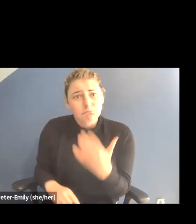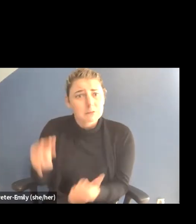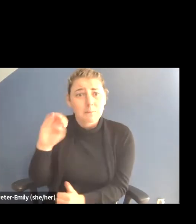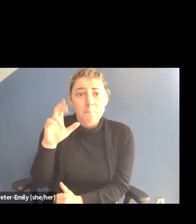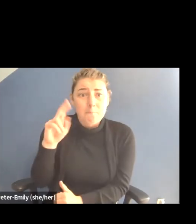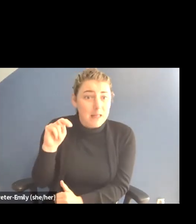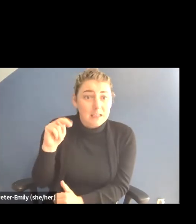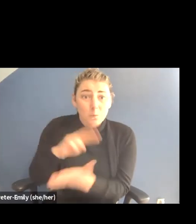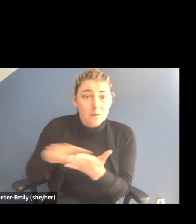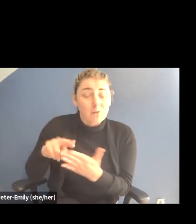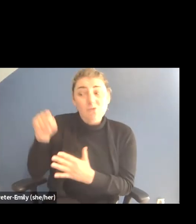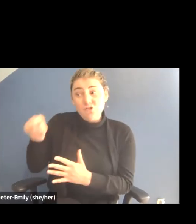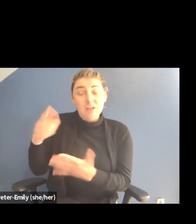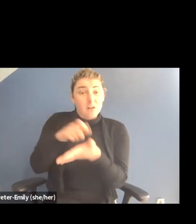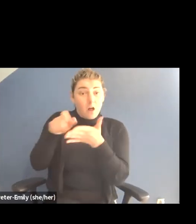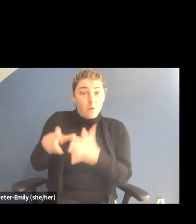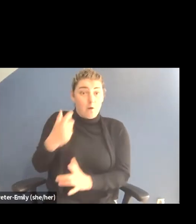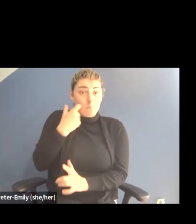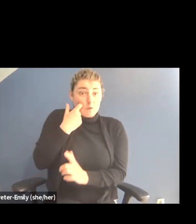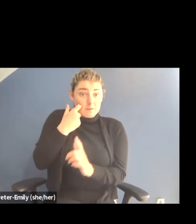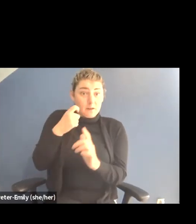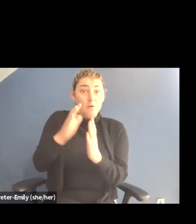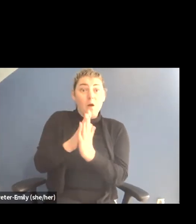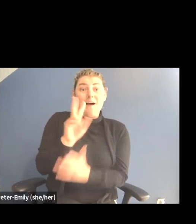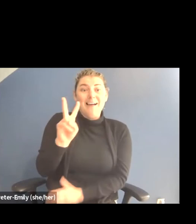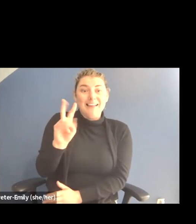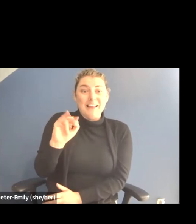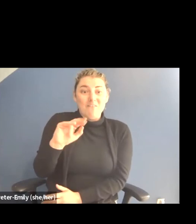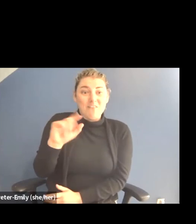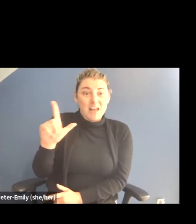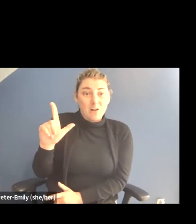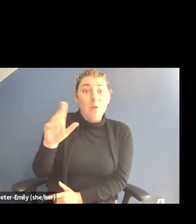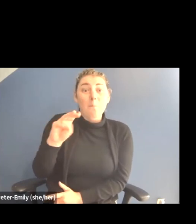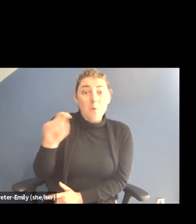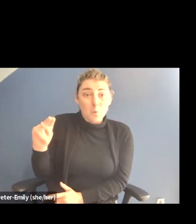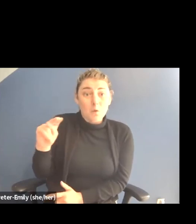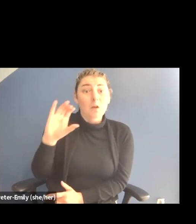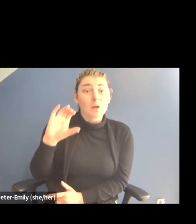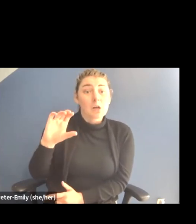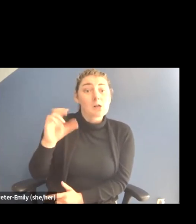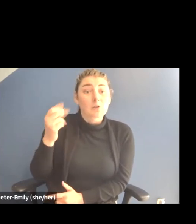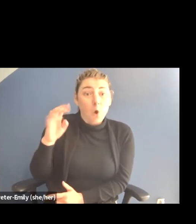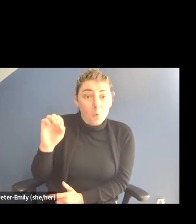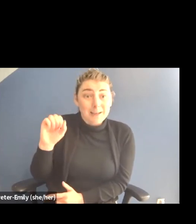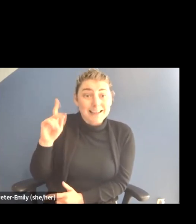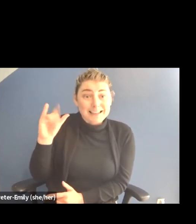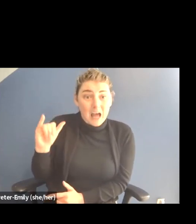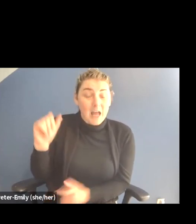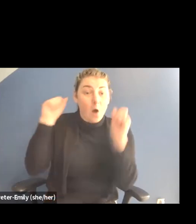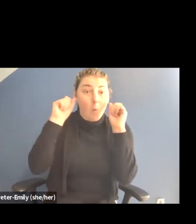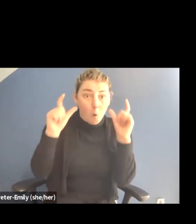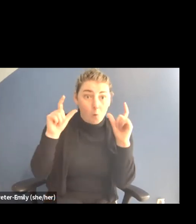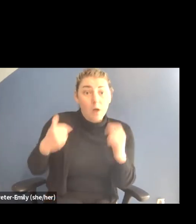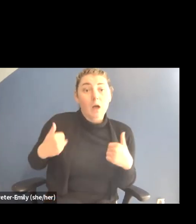Rauschenberg. She is the author of recent works, Vinyl Moon, Chlorine Sky, Woke, A Young Poet's Call to